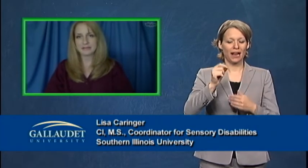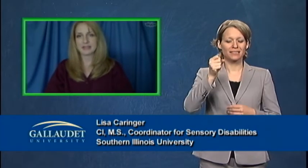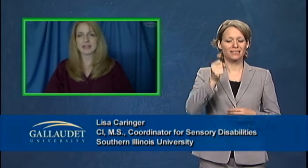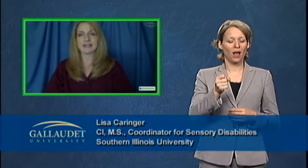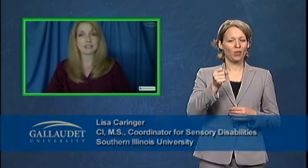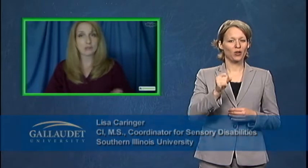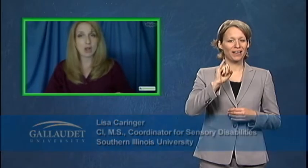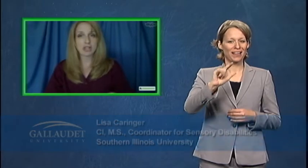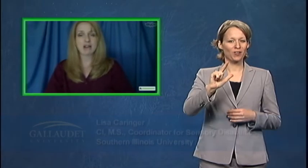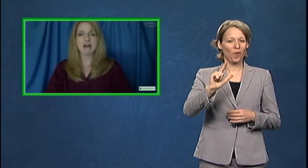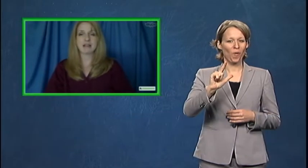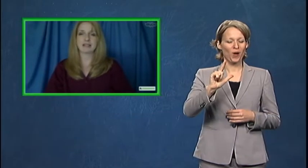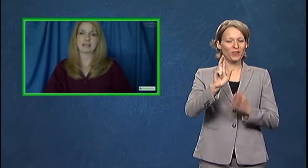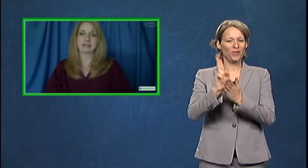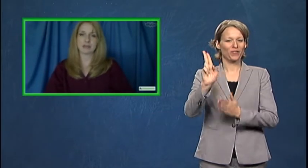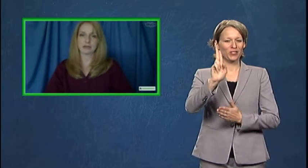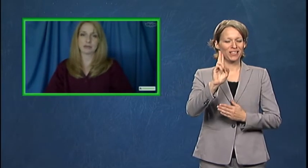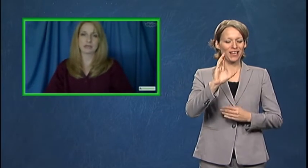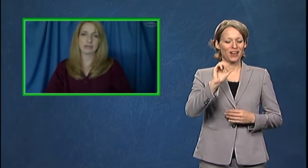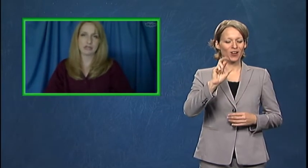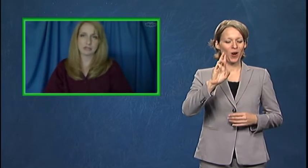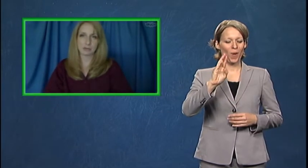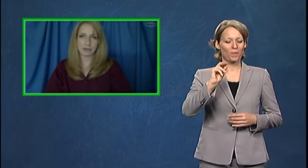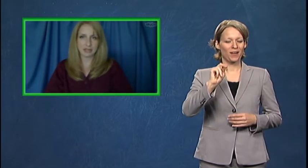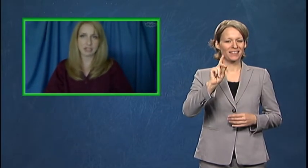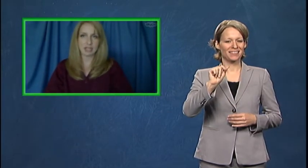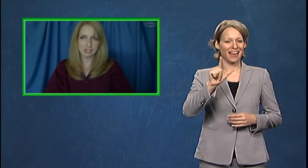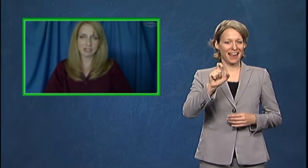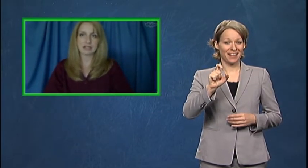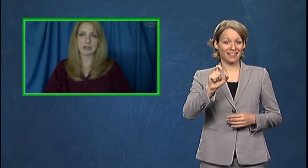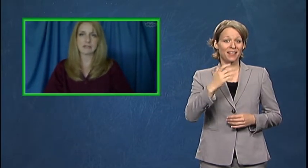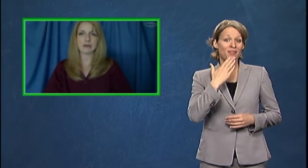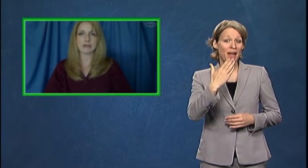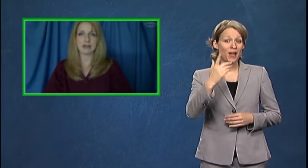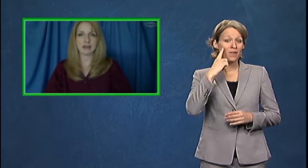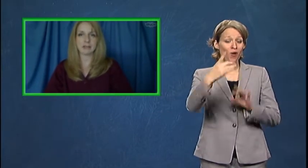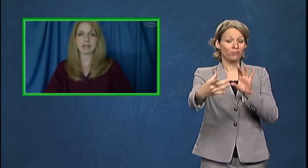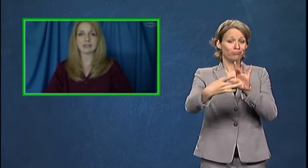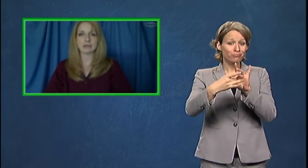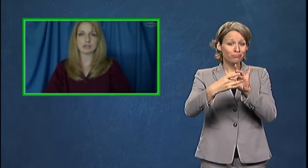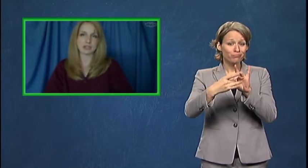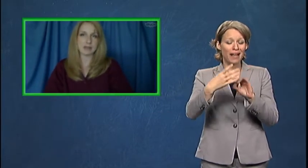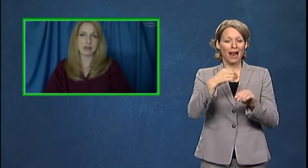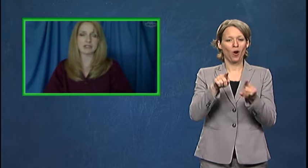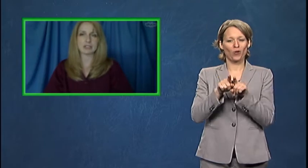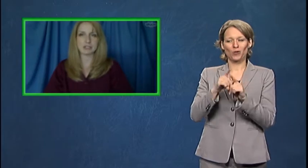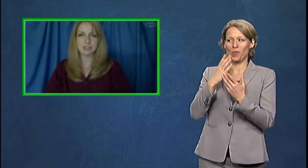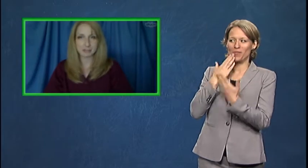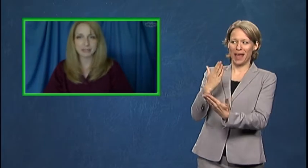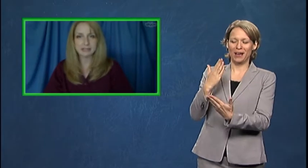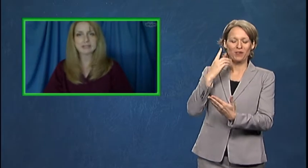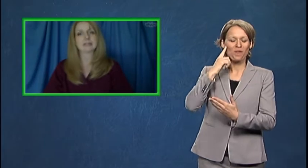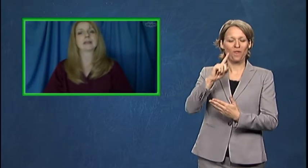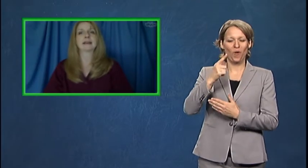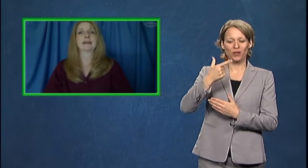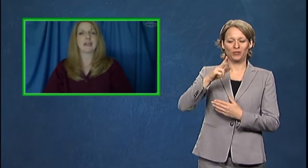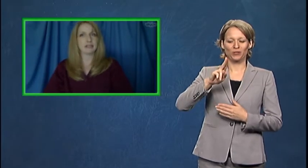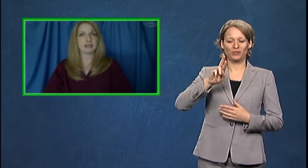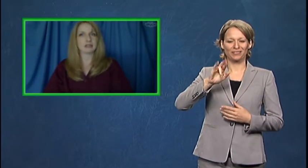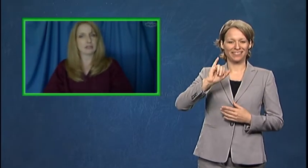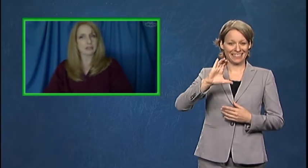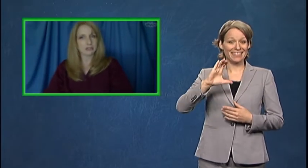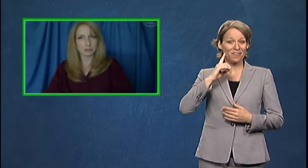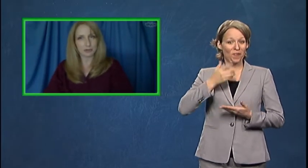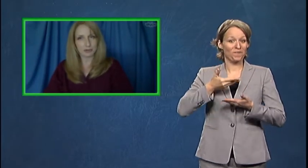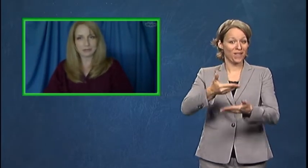Carbondale. Thanks for logging on, and thanks also to the Interpreter Education Center for inviting me to share my knowledge and experience. And